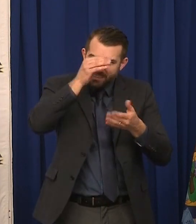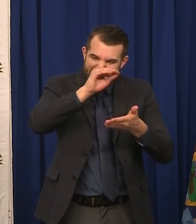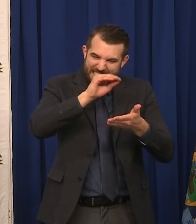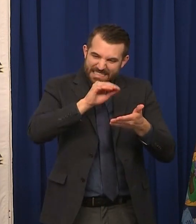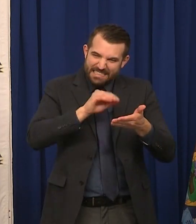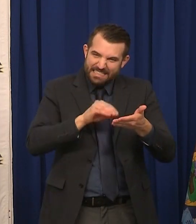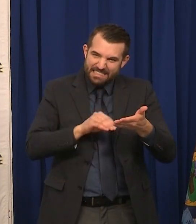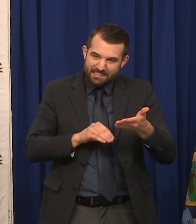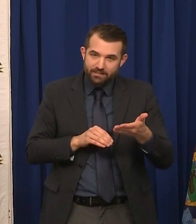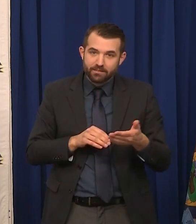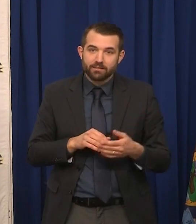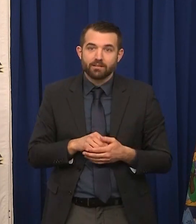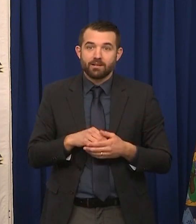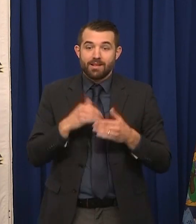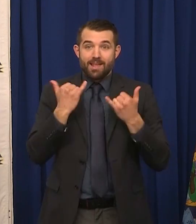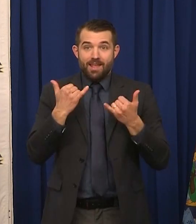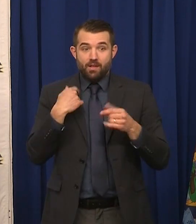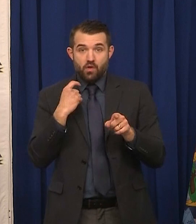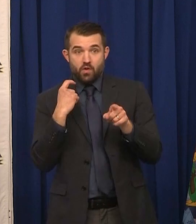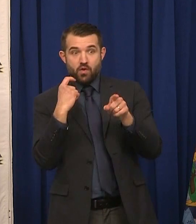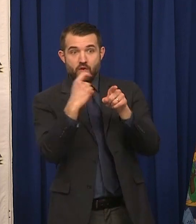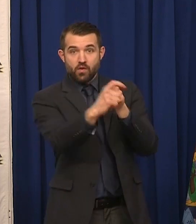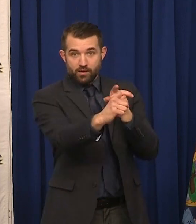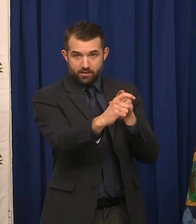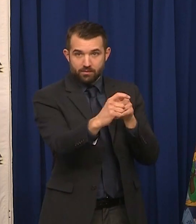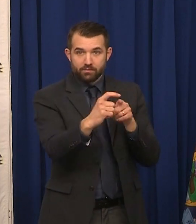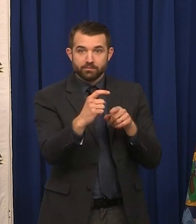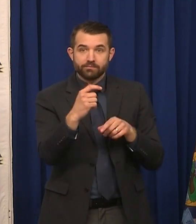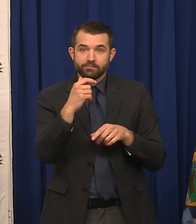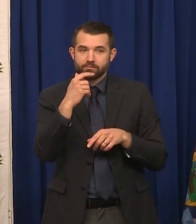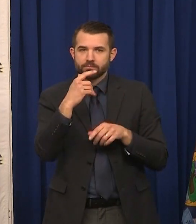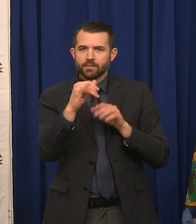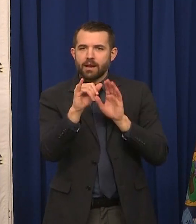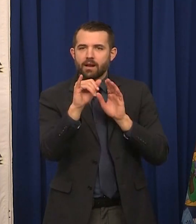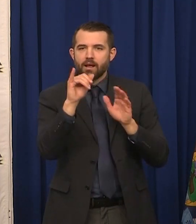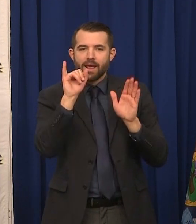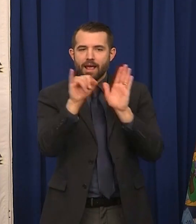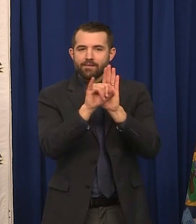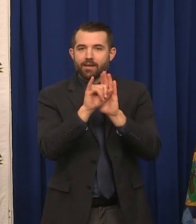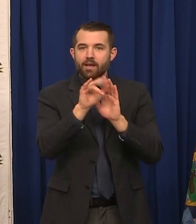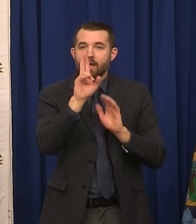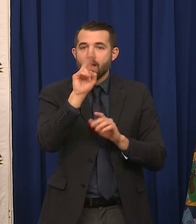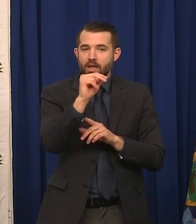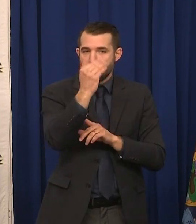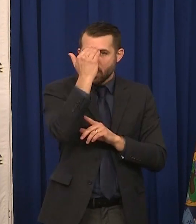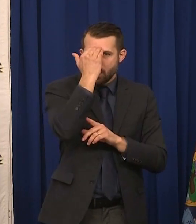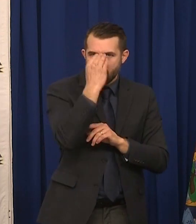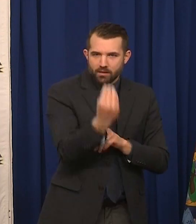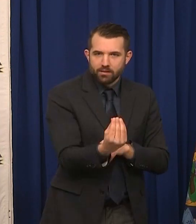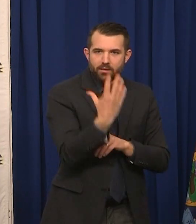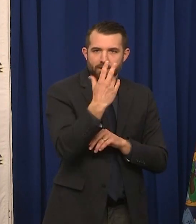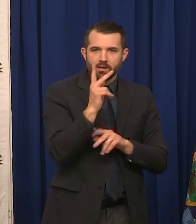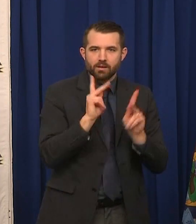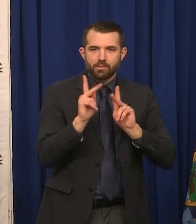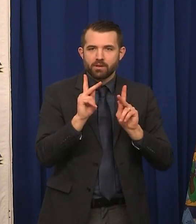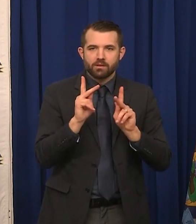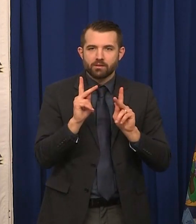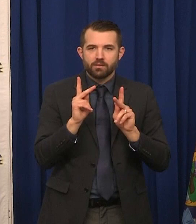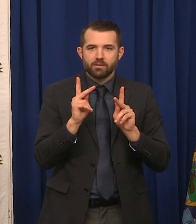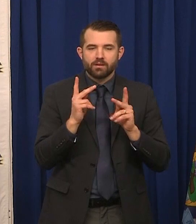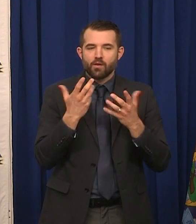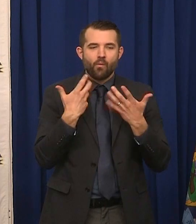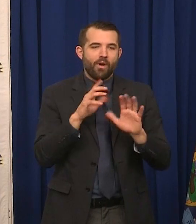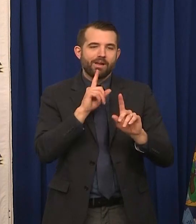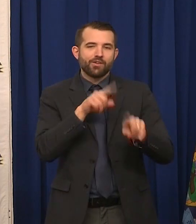see an unknown number. And so, or people may not immediately call us back. And so when we list a county as